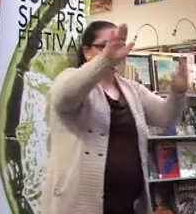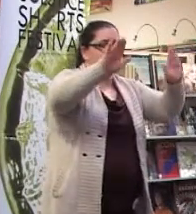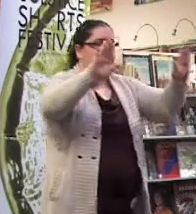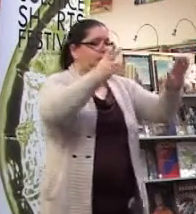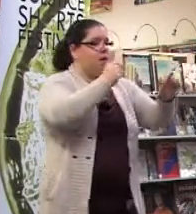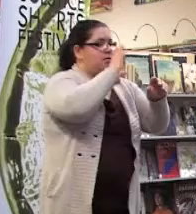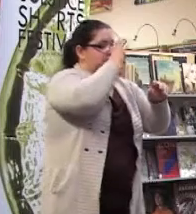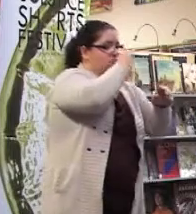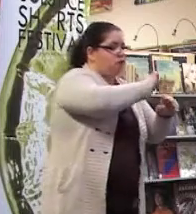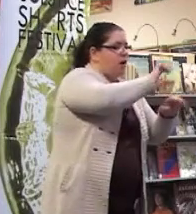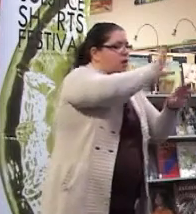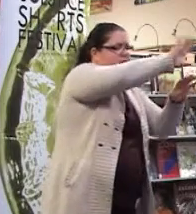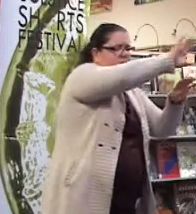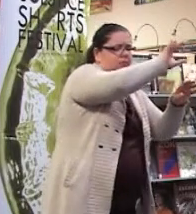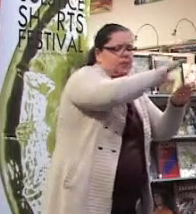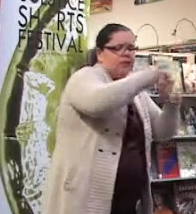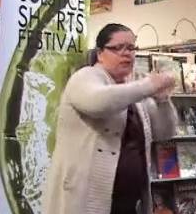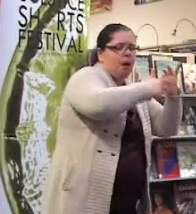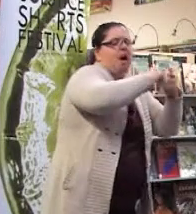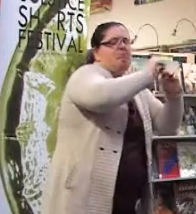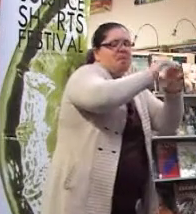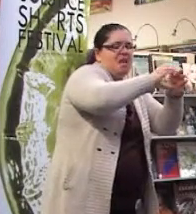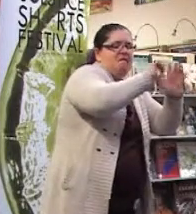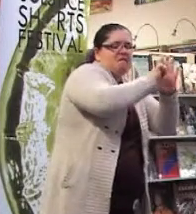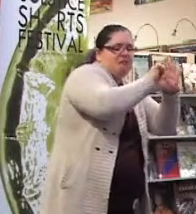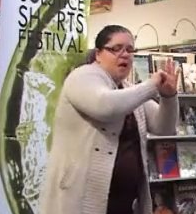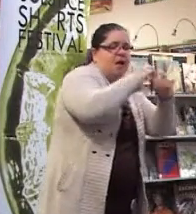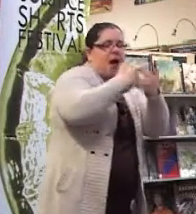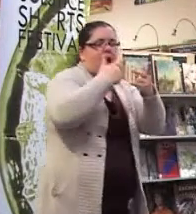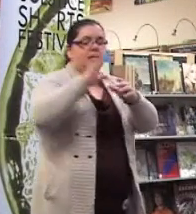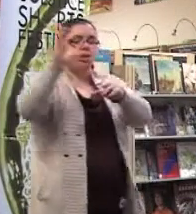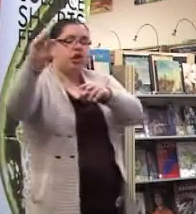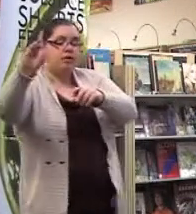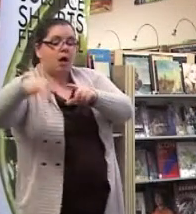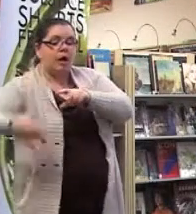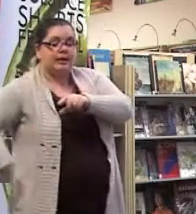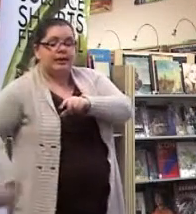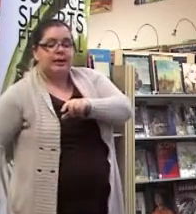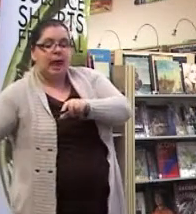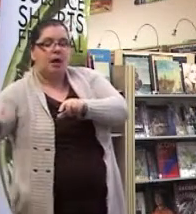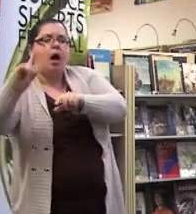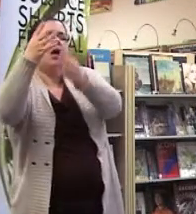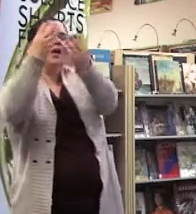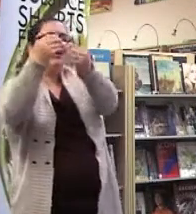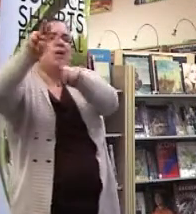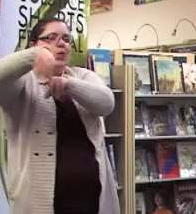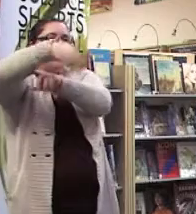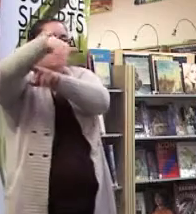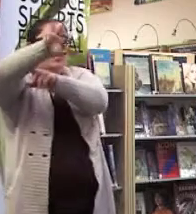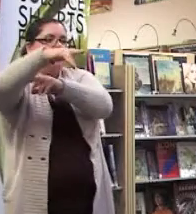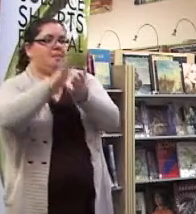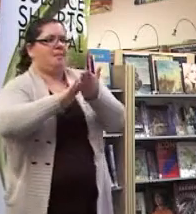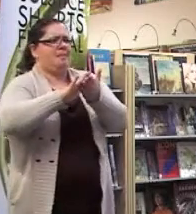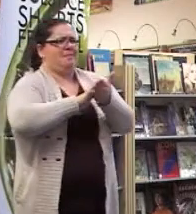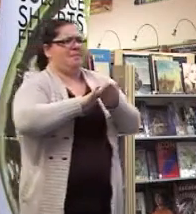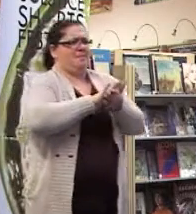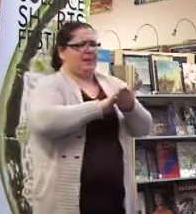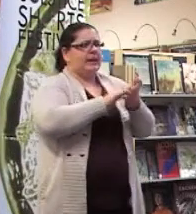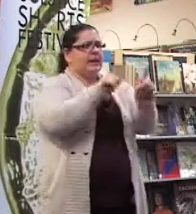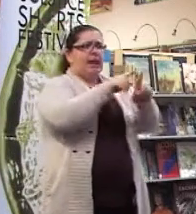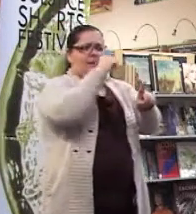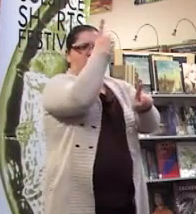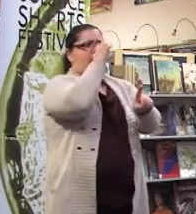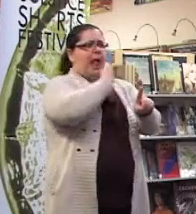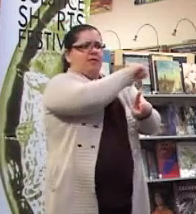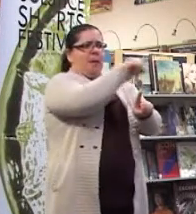its trunk and described it as thick and firm. Some touched its tail and described how it switched. Truth comes in different shapes and sizes and